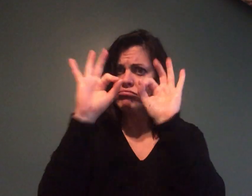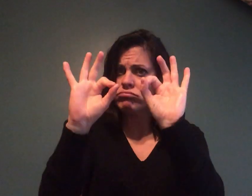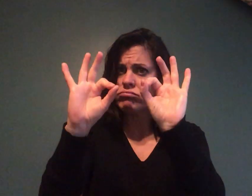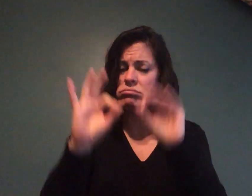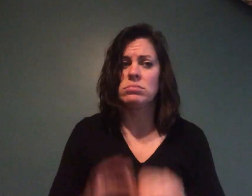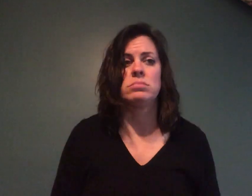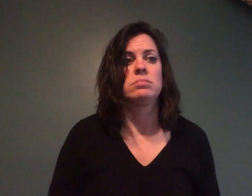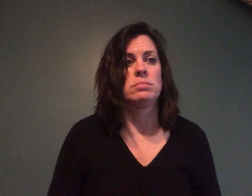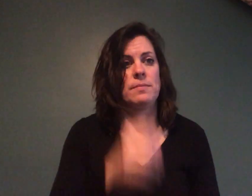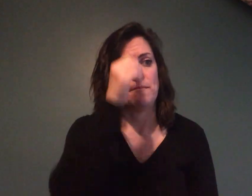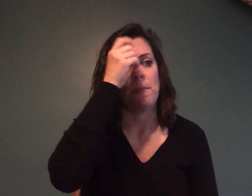go to here. All right.